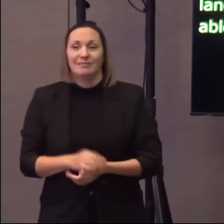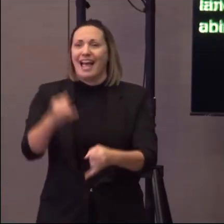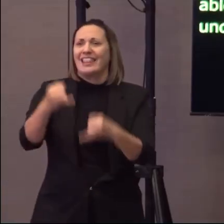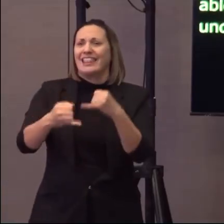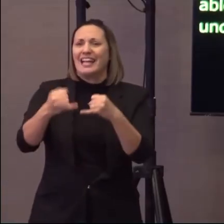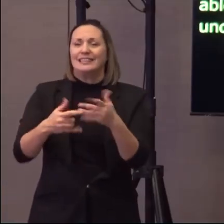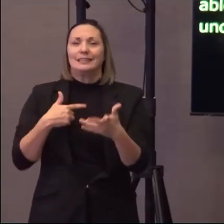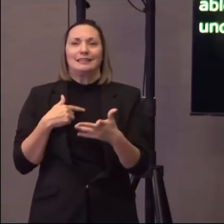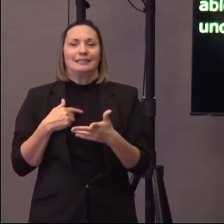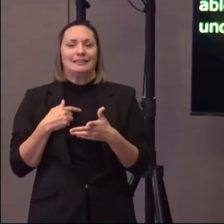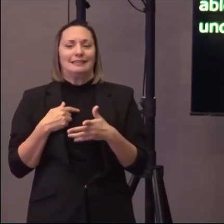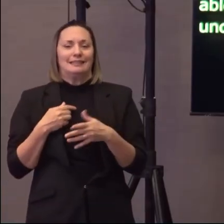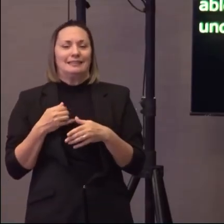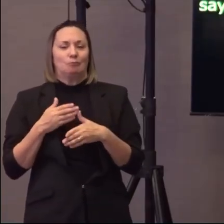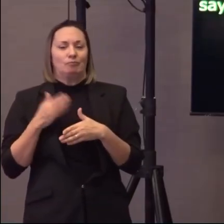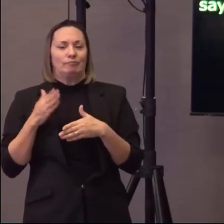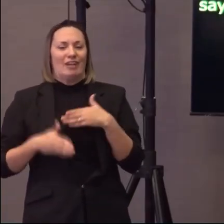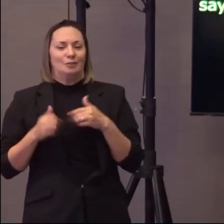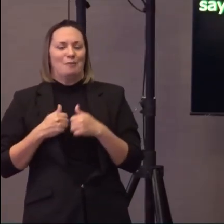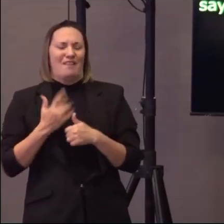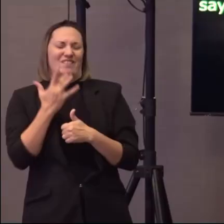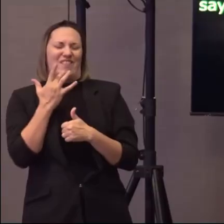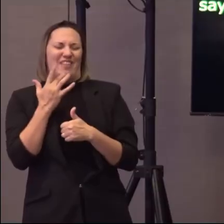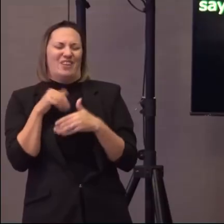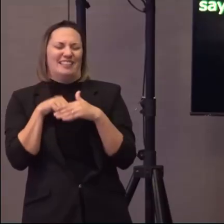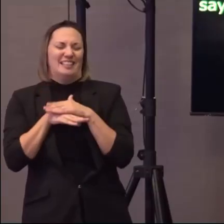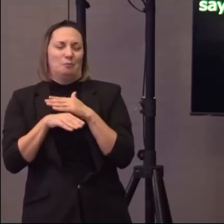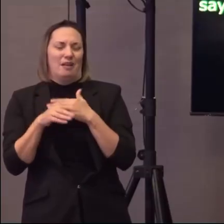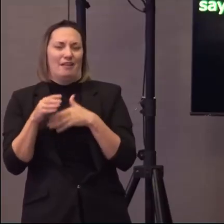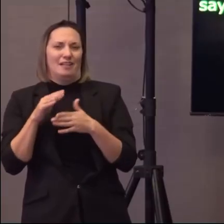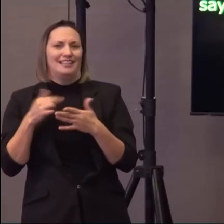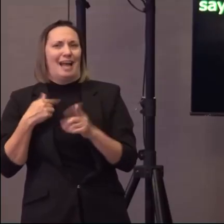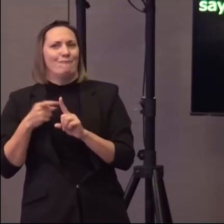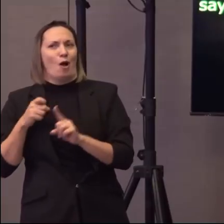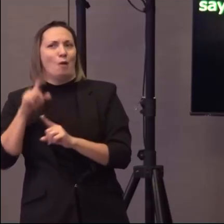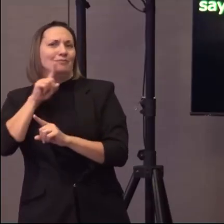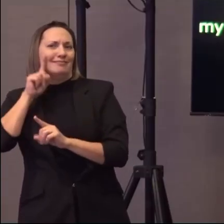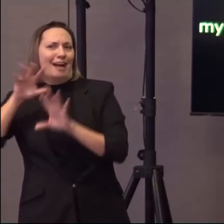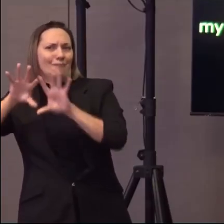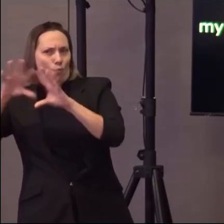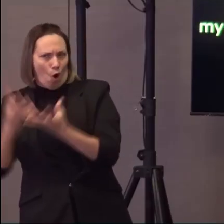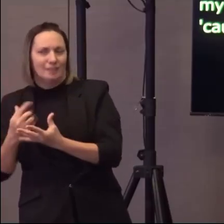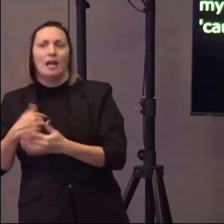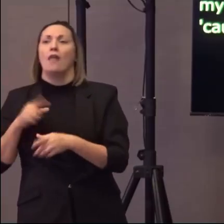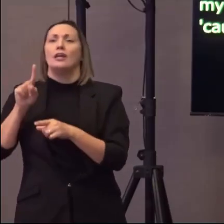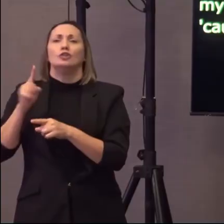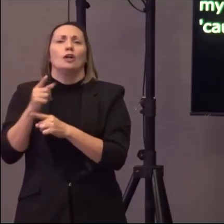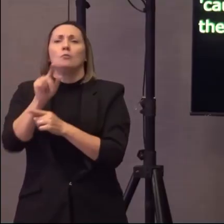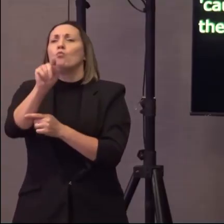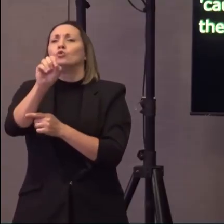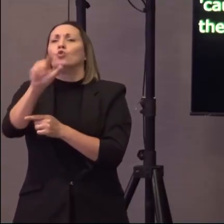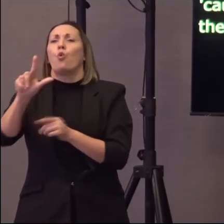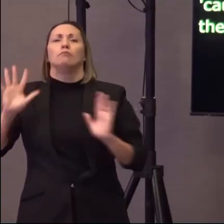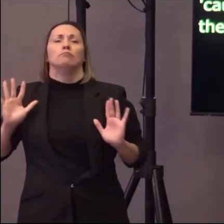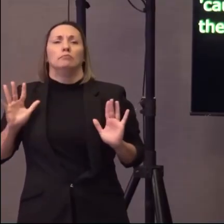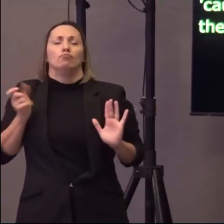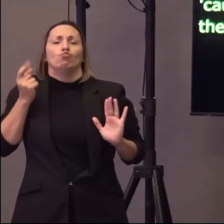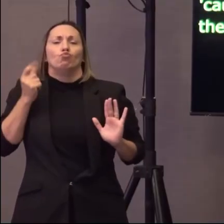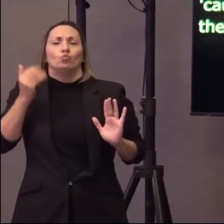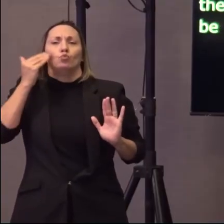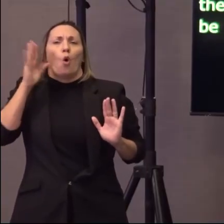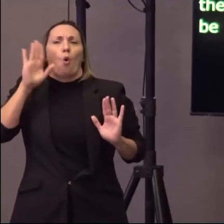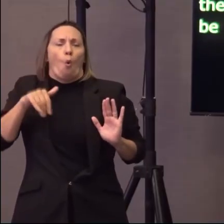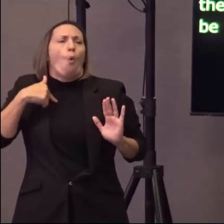Lastly, I want to leave you with my favorite accessibility feature, because again, I come from the deaf world. This is meant to be just a tool. We know that